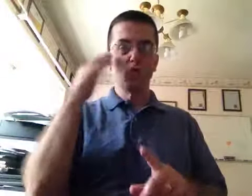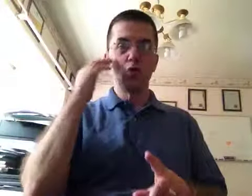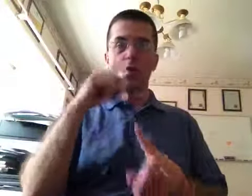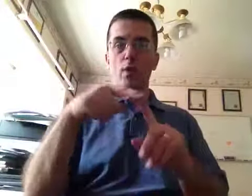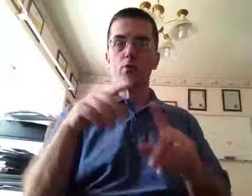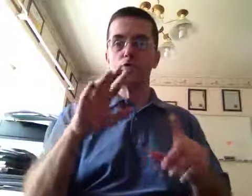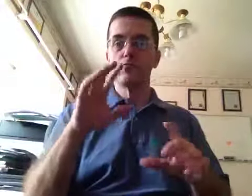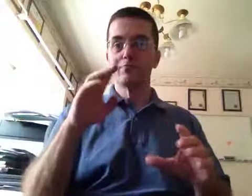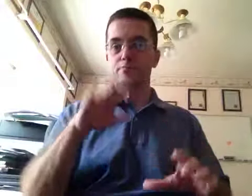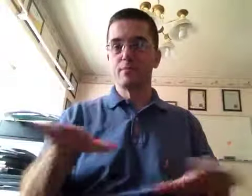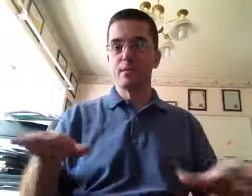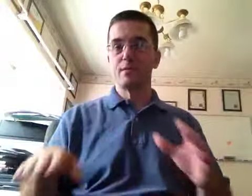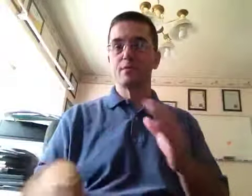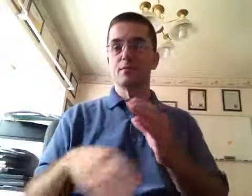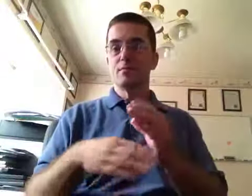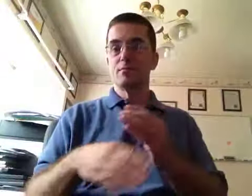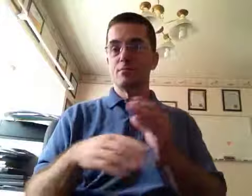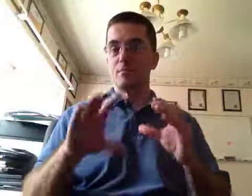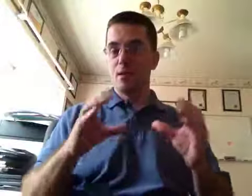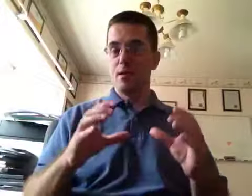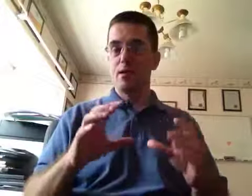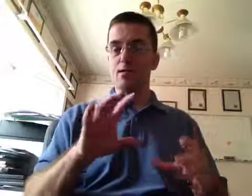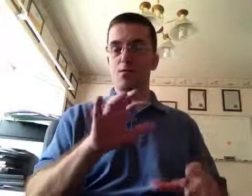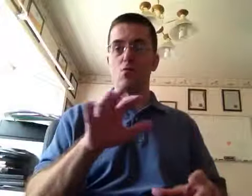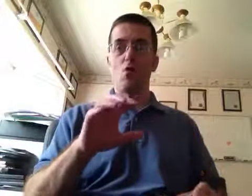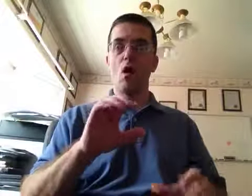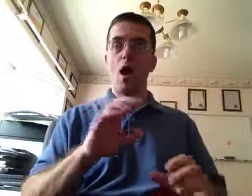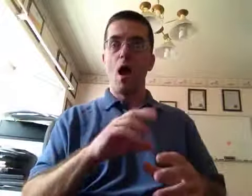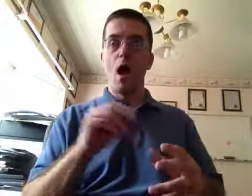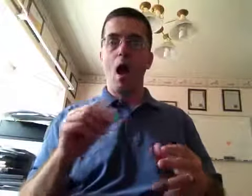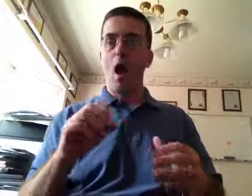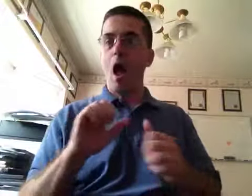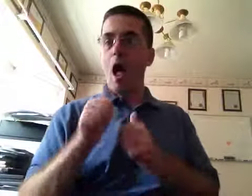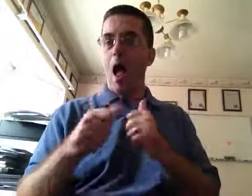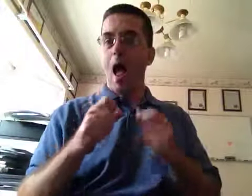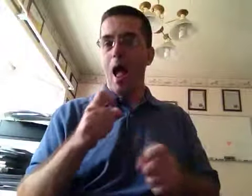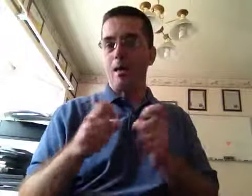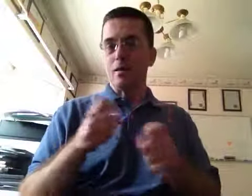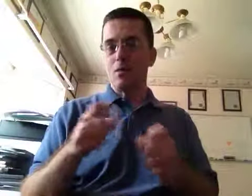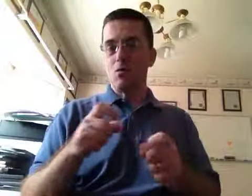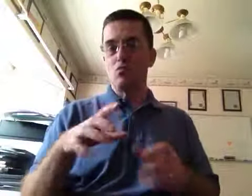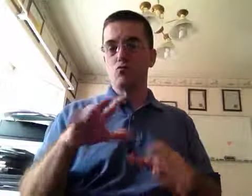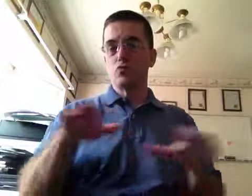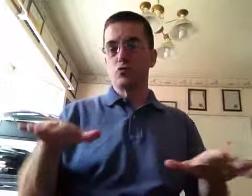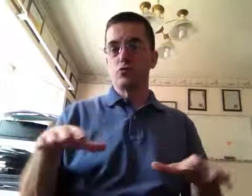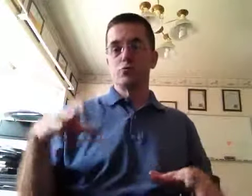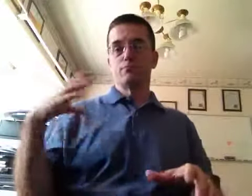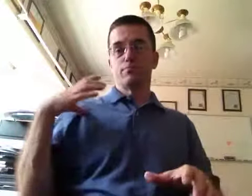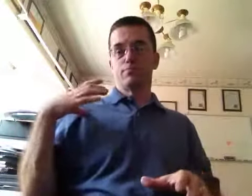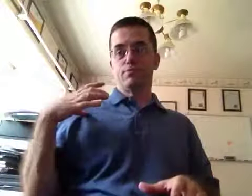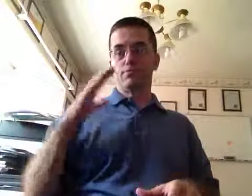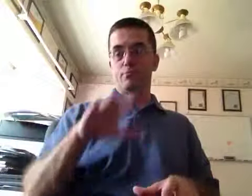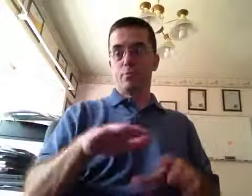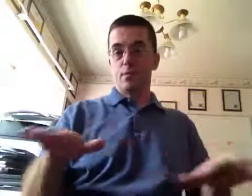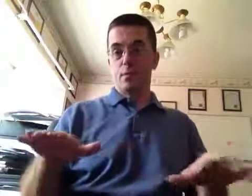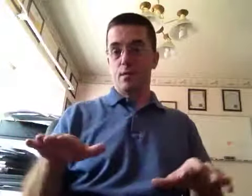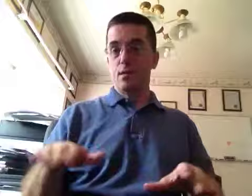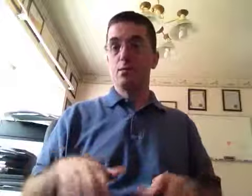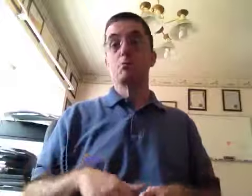How you coach someone's kid, how you interact with a teacher whose husband happens to be the vice president of the company you're